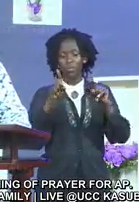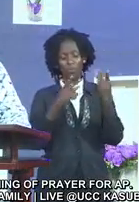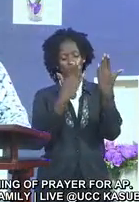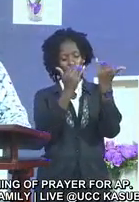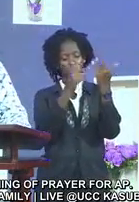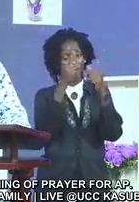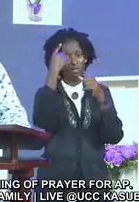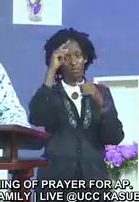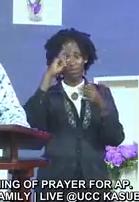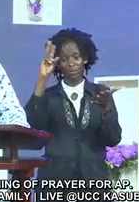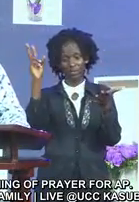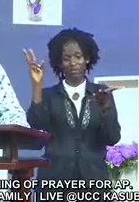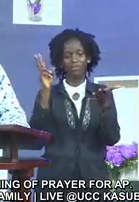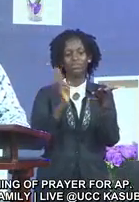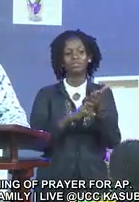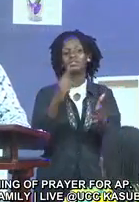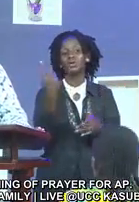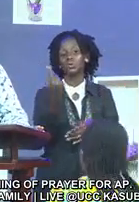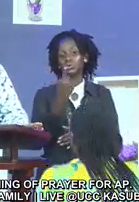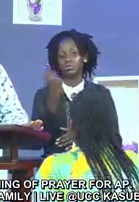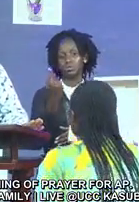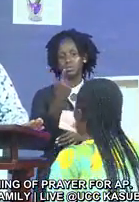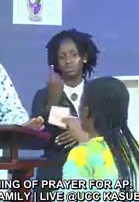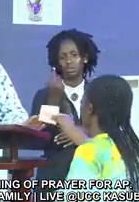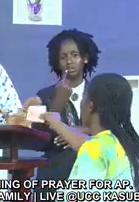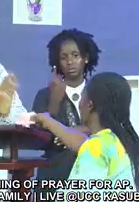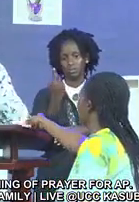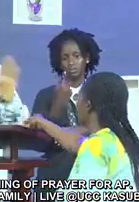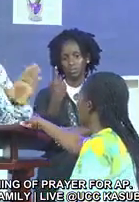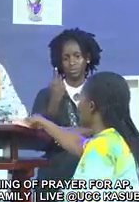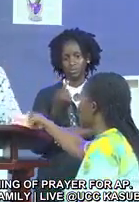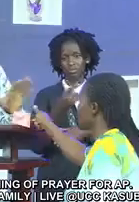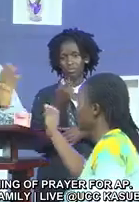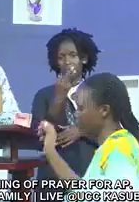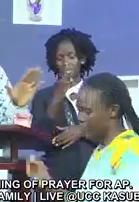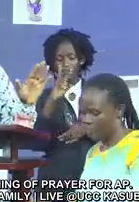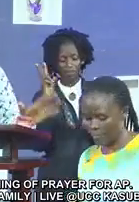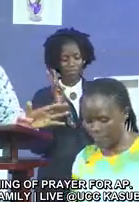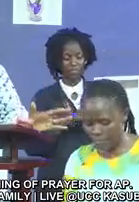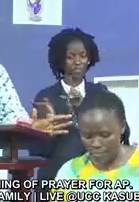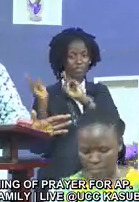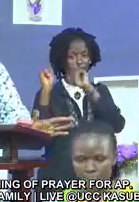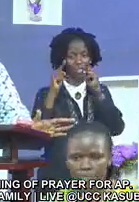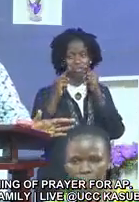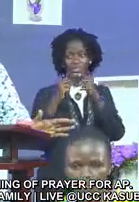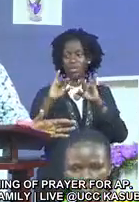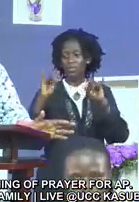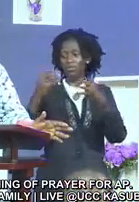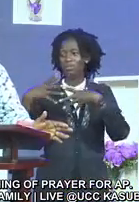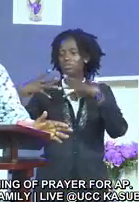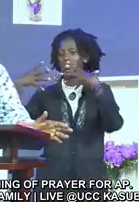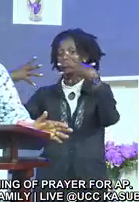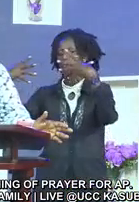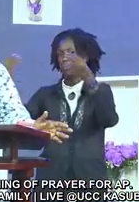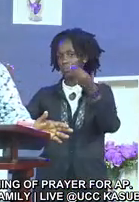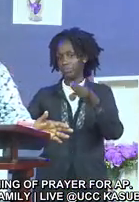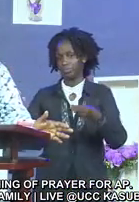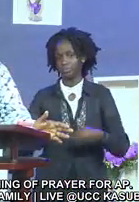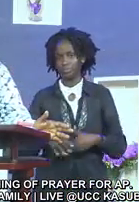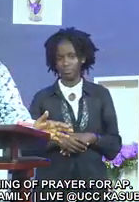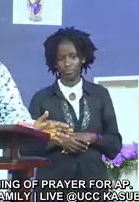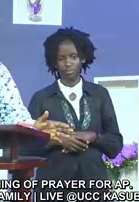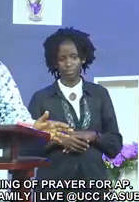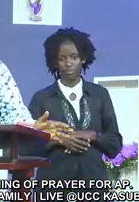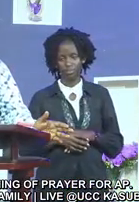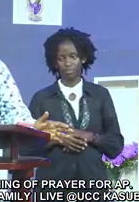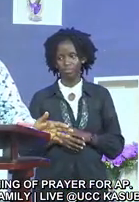visa kufuluma choka choka chetulinze. Saweno, wefulumida bagenda bugenzi. What we are waiting for is a visa. When it comes